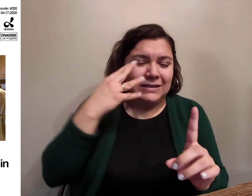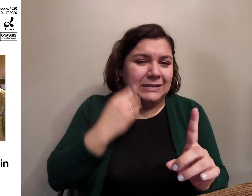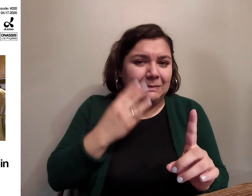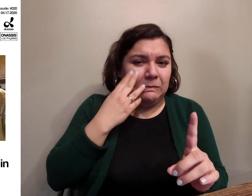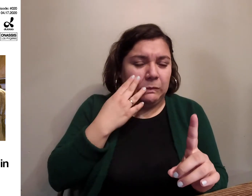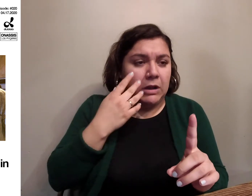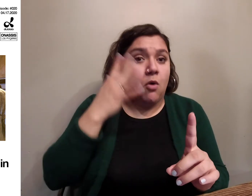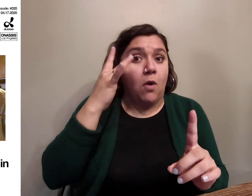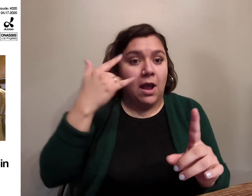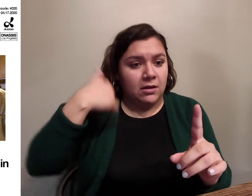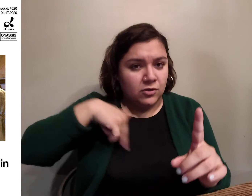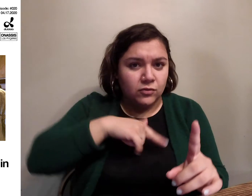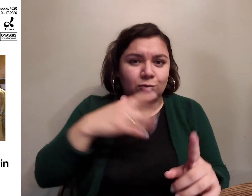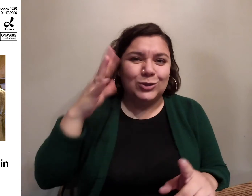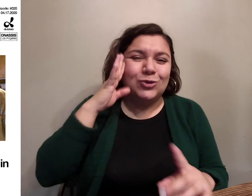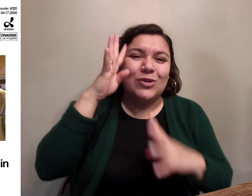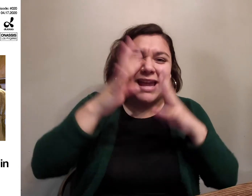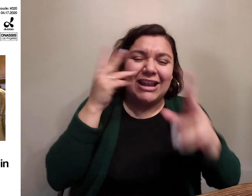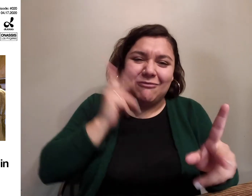right? Perhaps. And I think